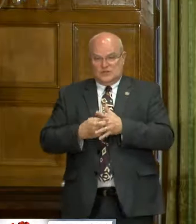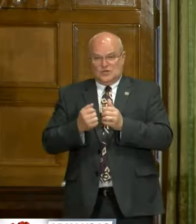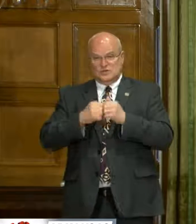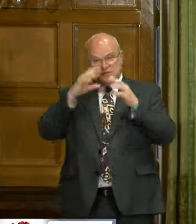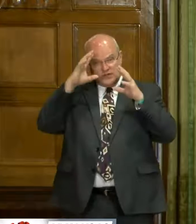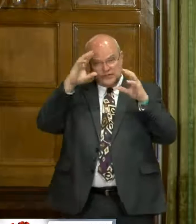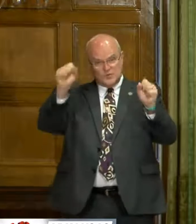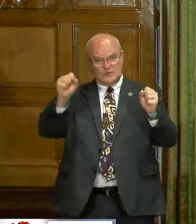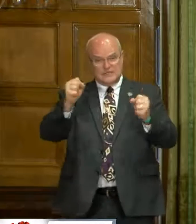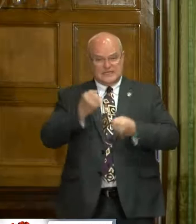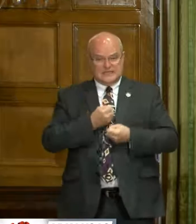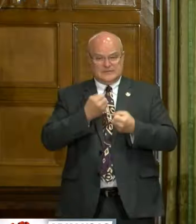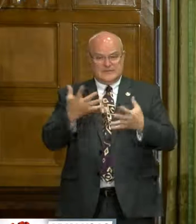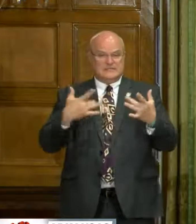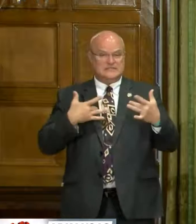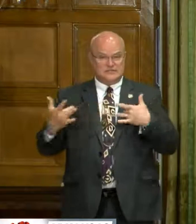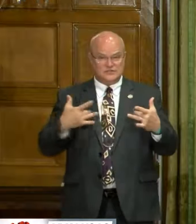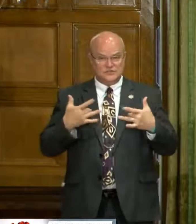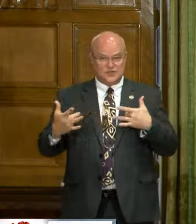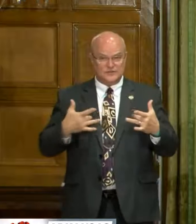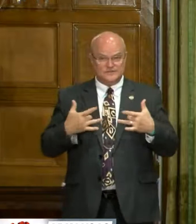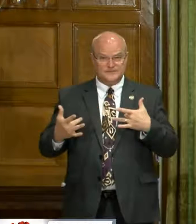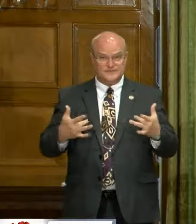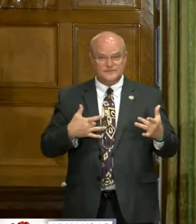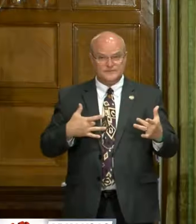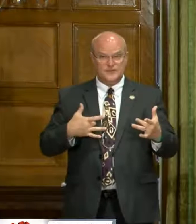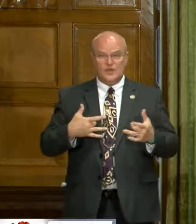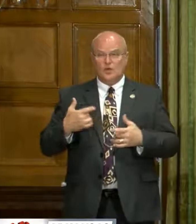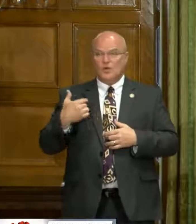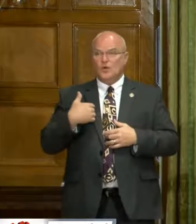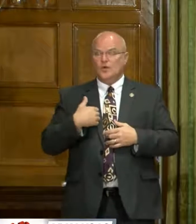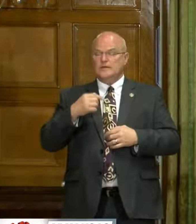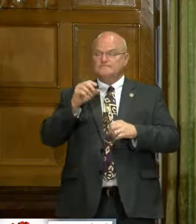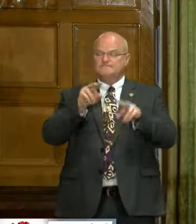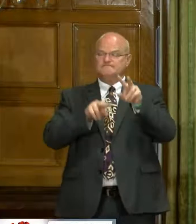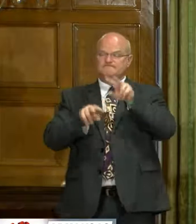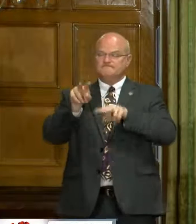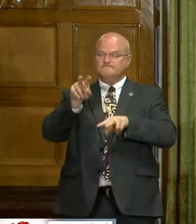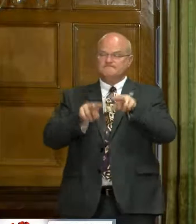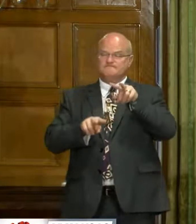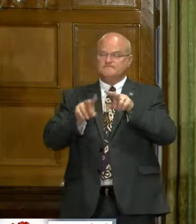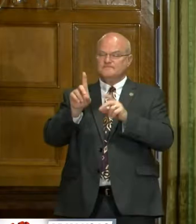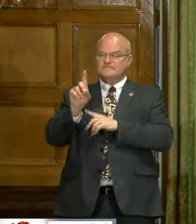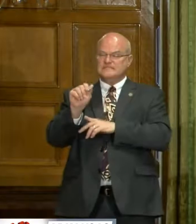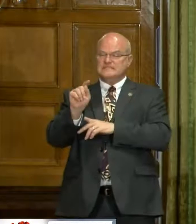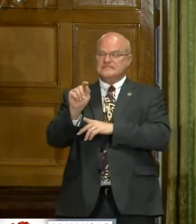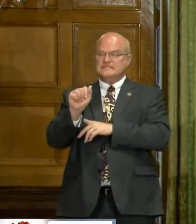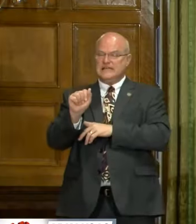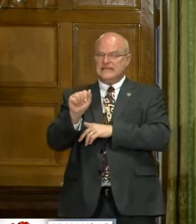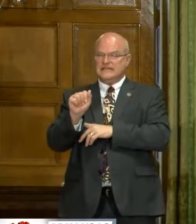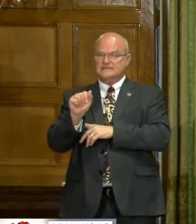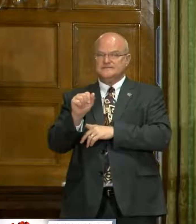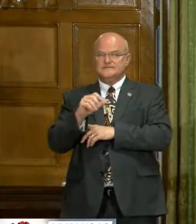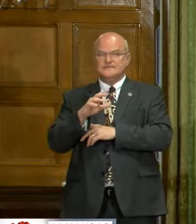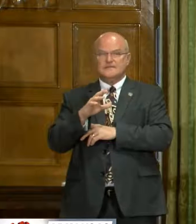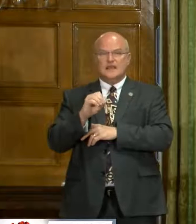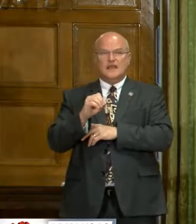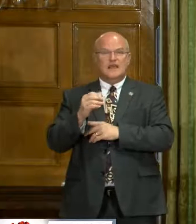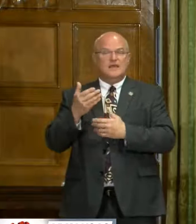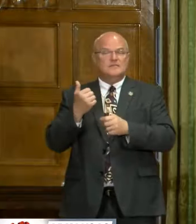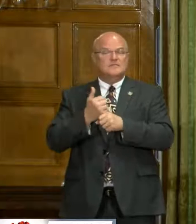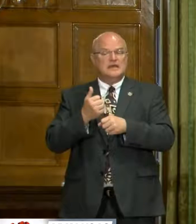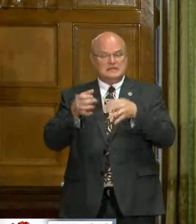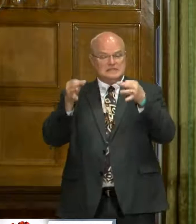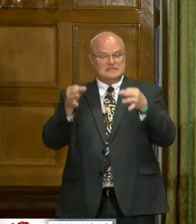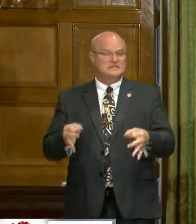with the superintendents expressing concern. We're evaluating the data, we're looking at that, and we make